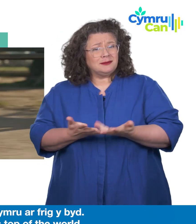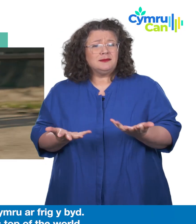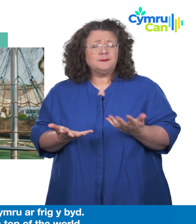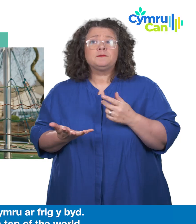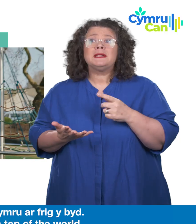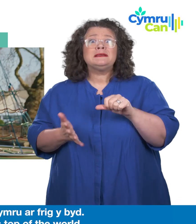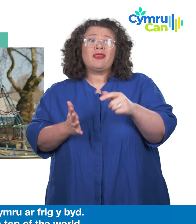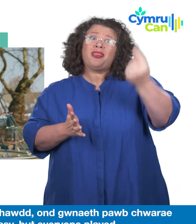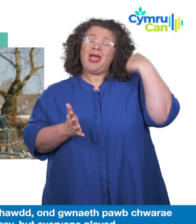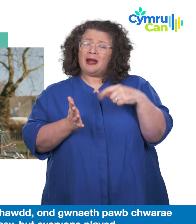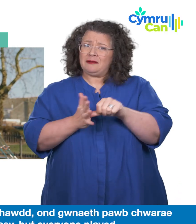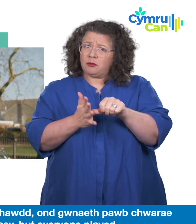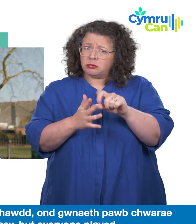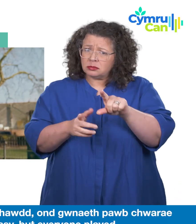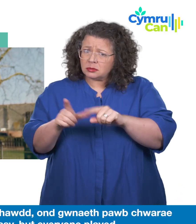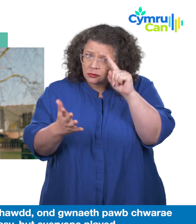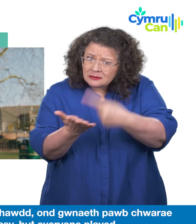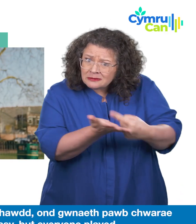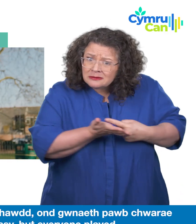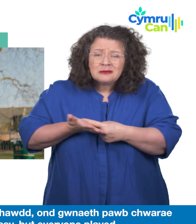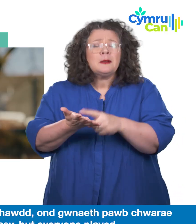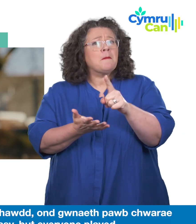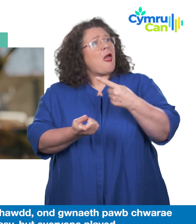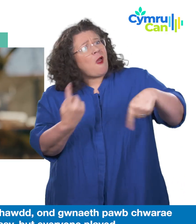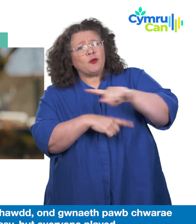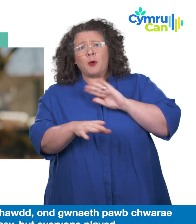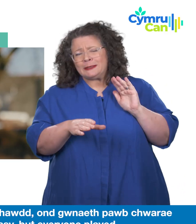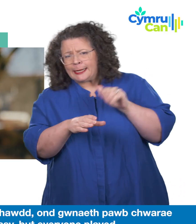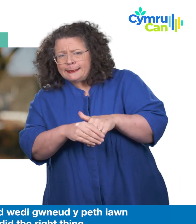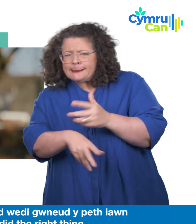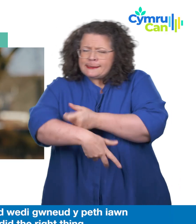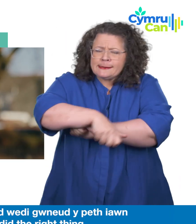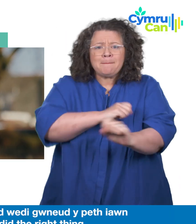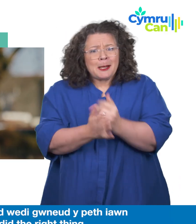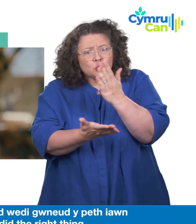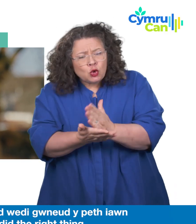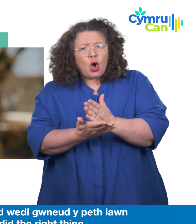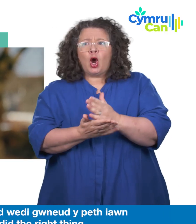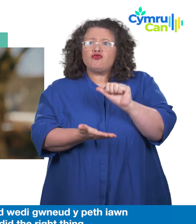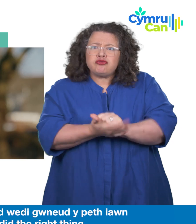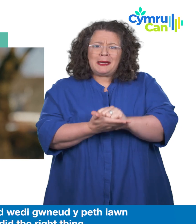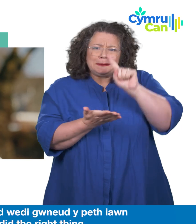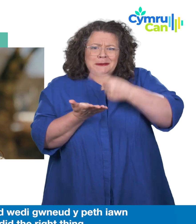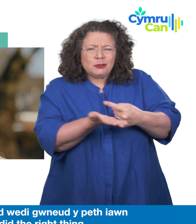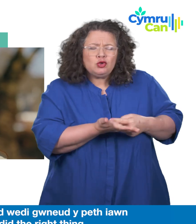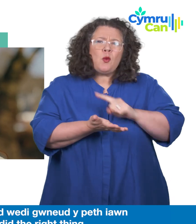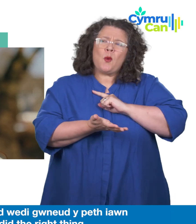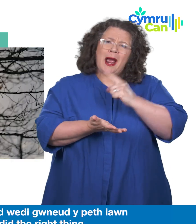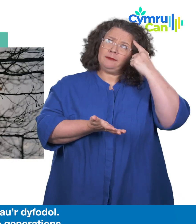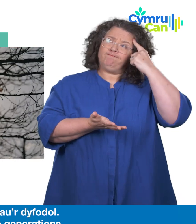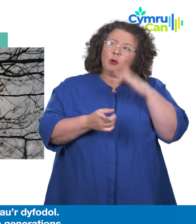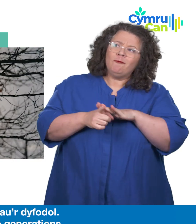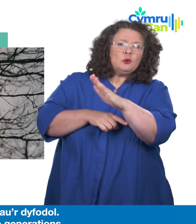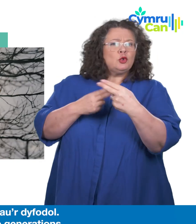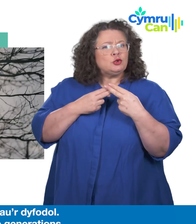rheg y byd. Those choices weren't always easy, but everyone played a part in making sure we did the right thing